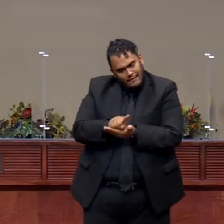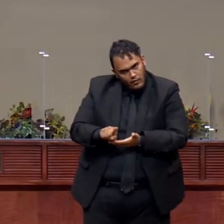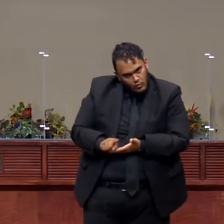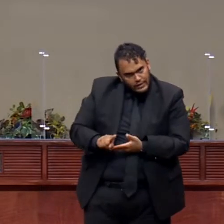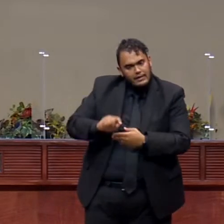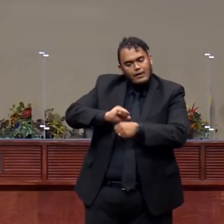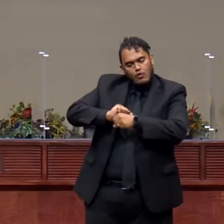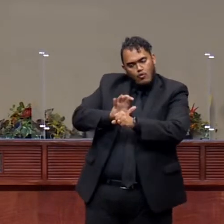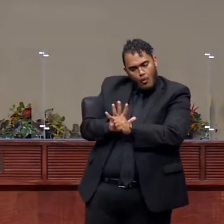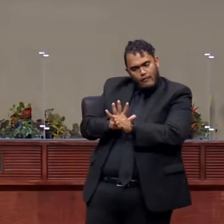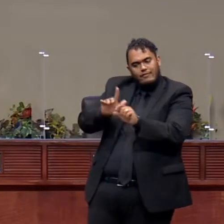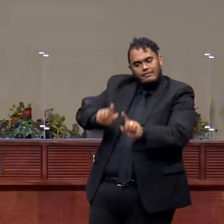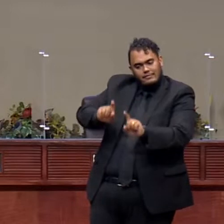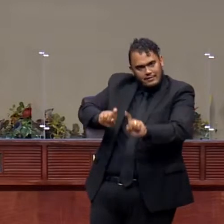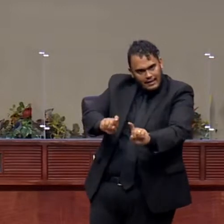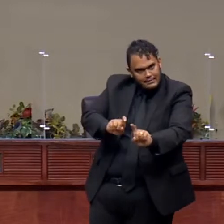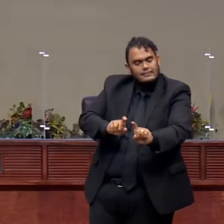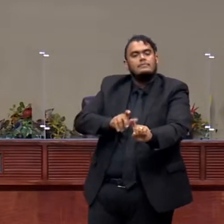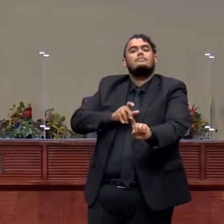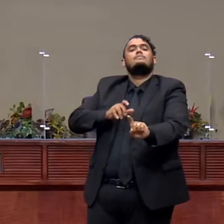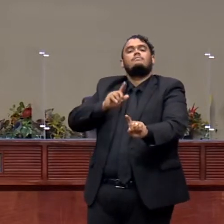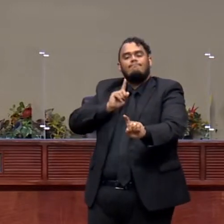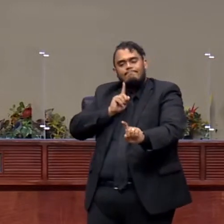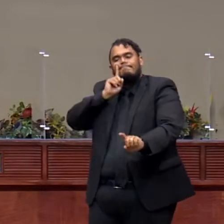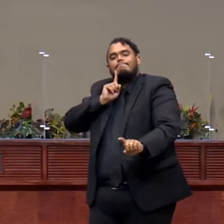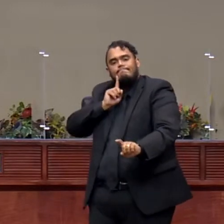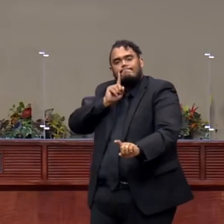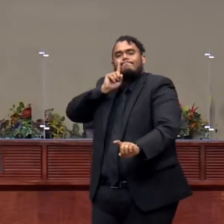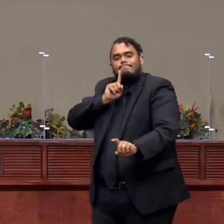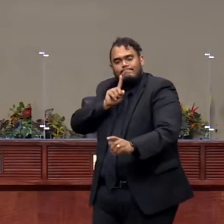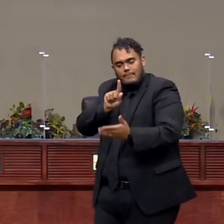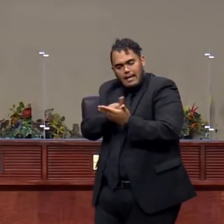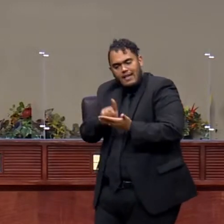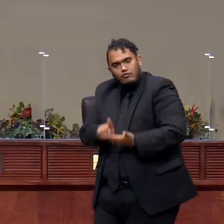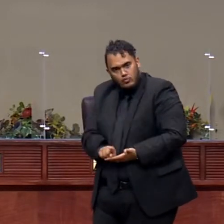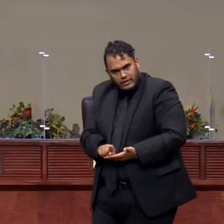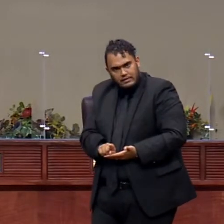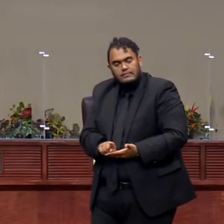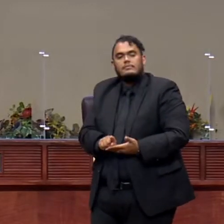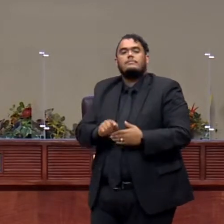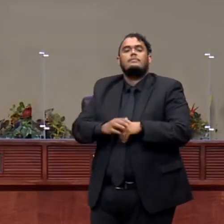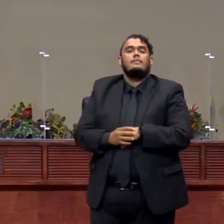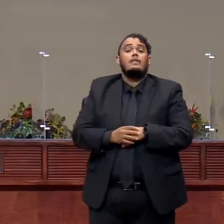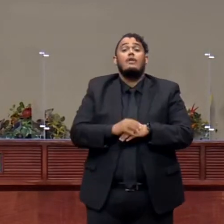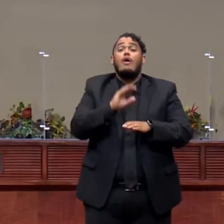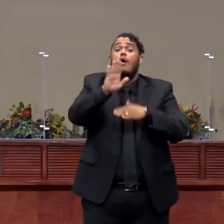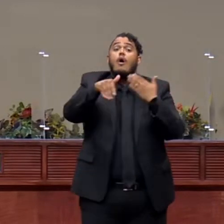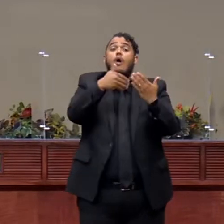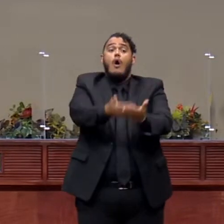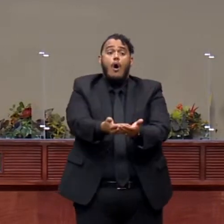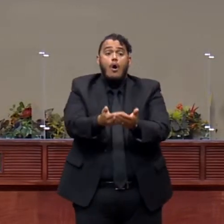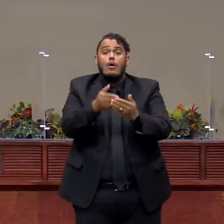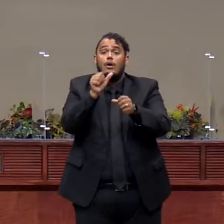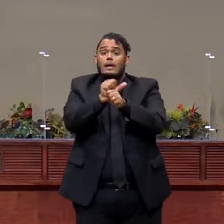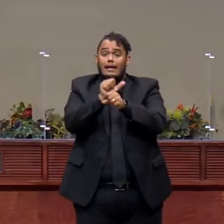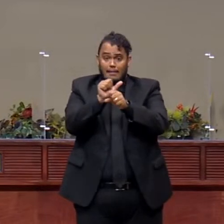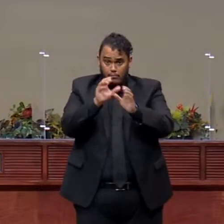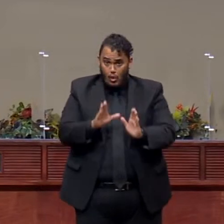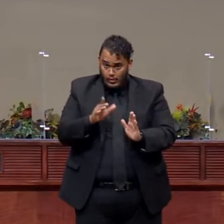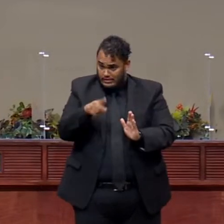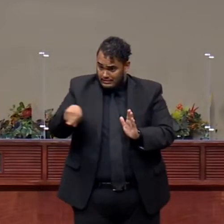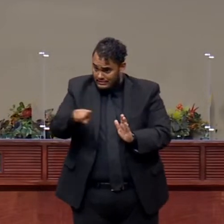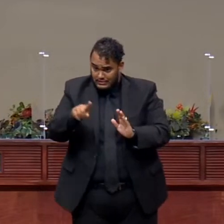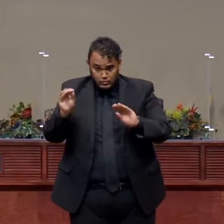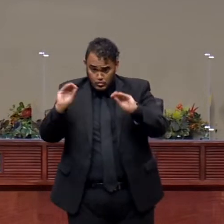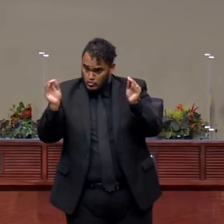have submitted their accommodation forms. All county employees who fail to submit accommodation